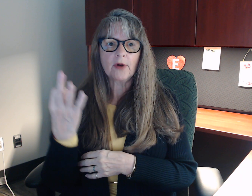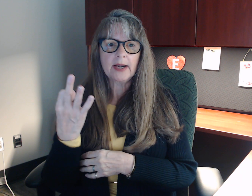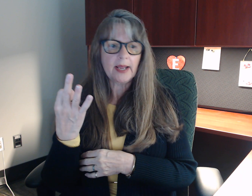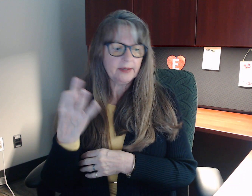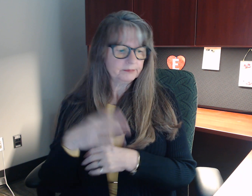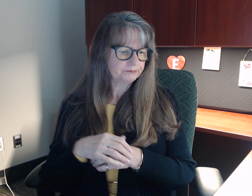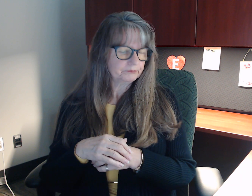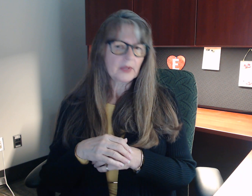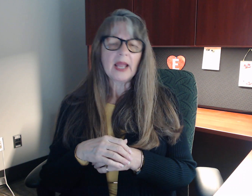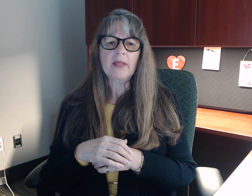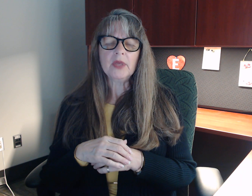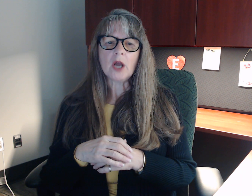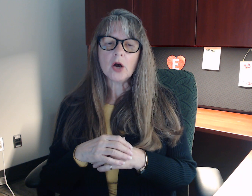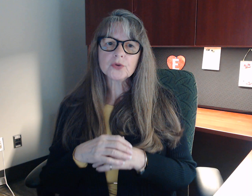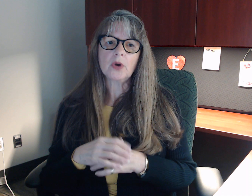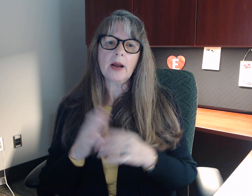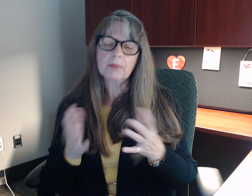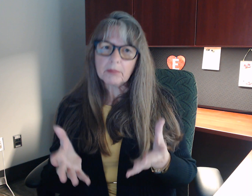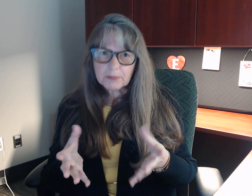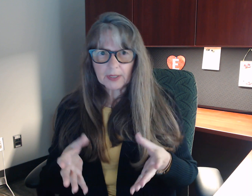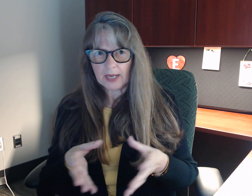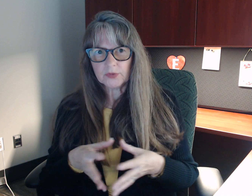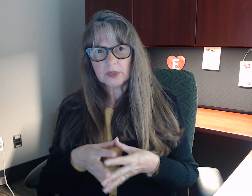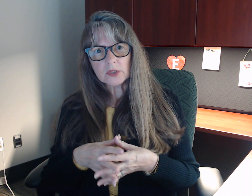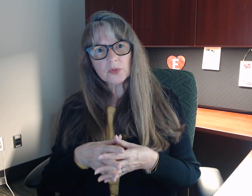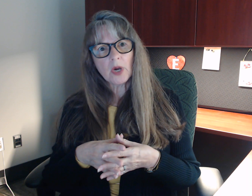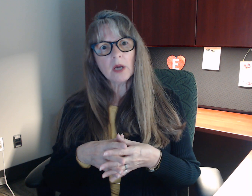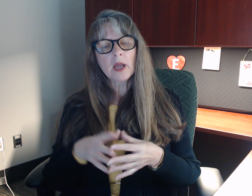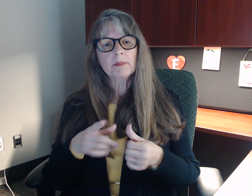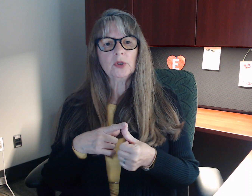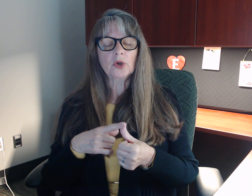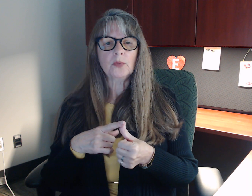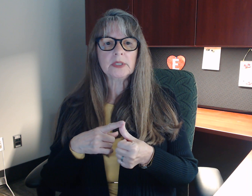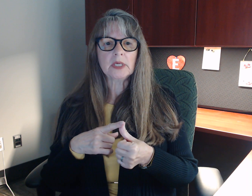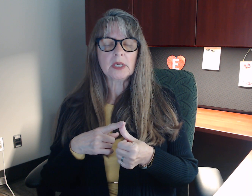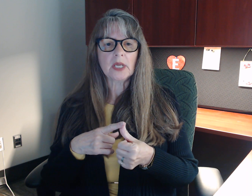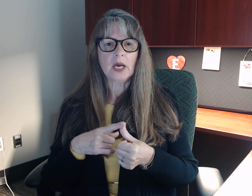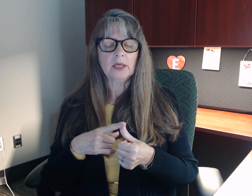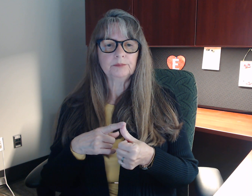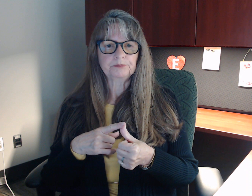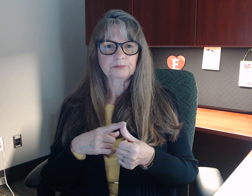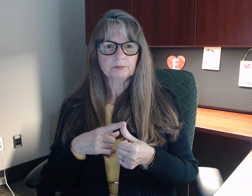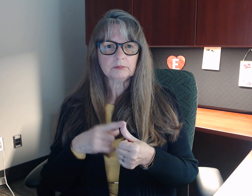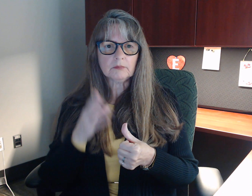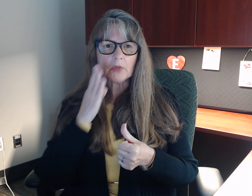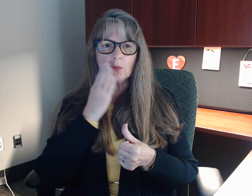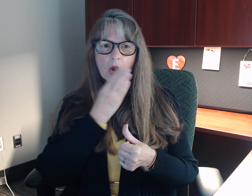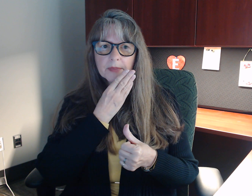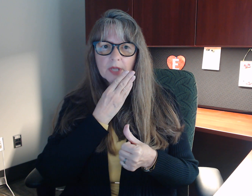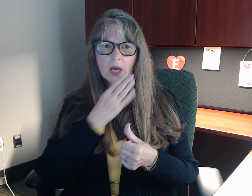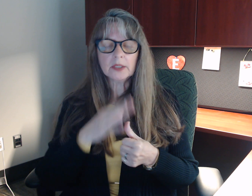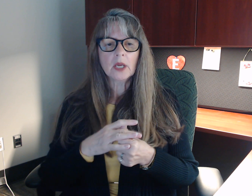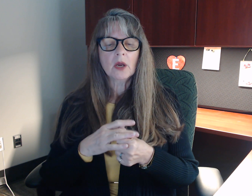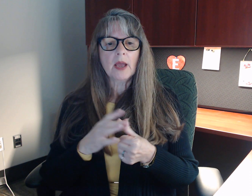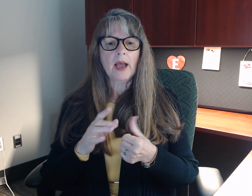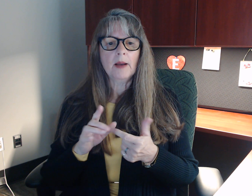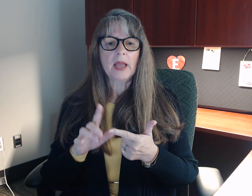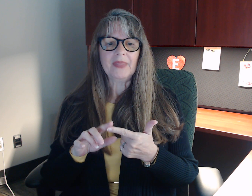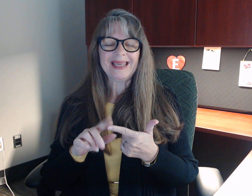Friday. And then also, I'm probably pronouncing this wrong, but we did Ramadan, and the end